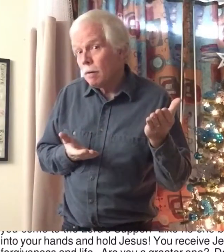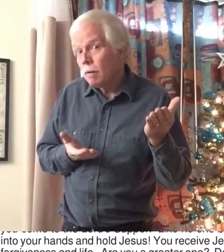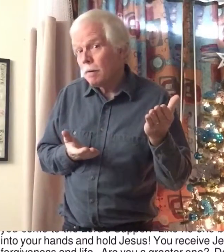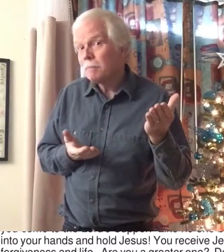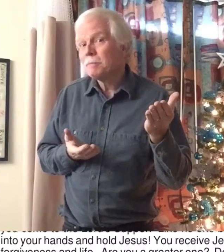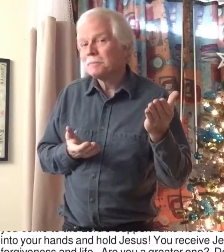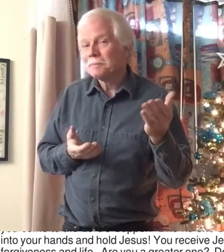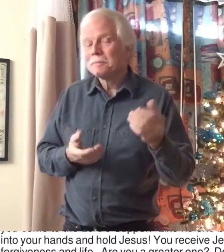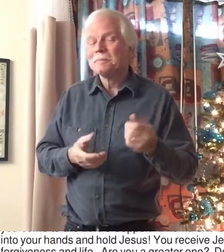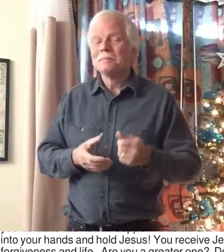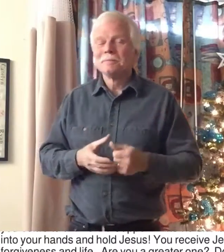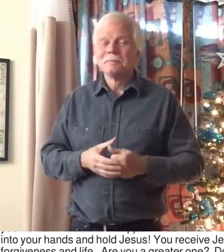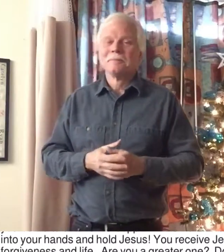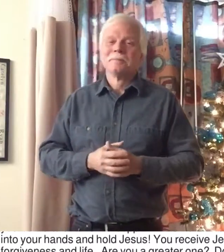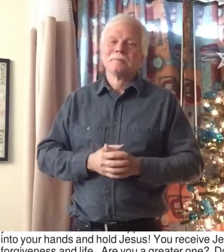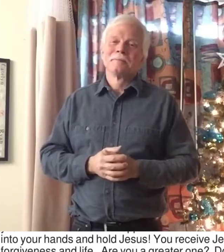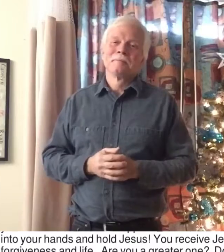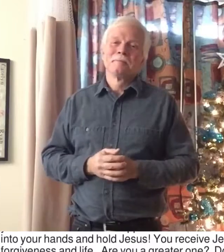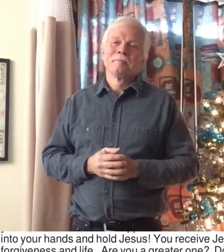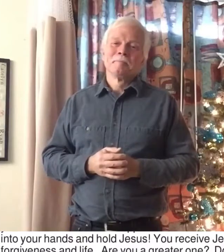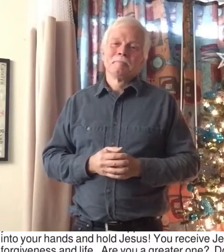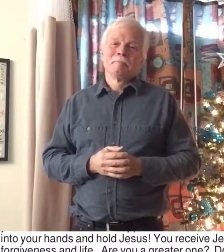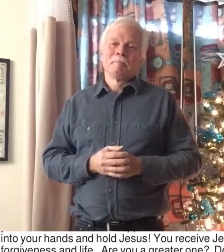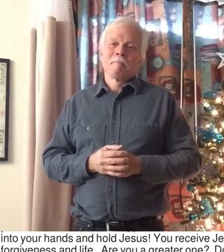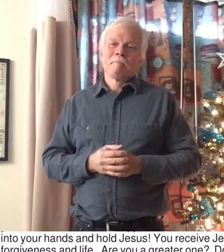saving them, but greater are those recent ones entering